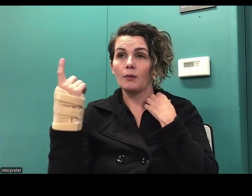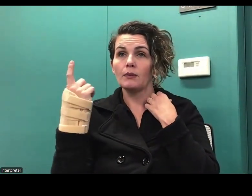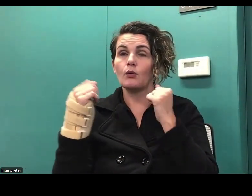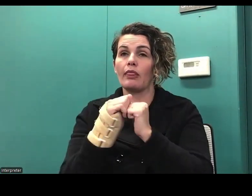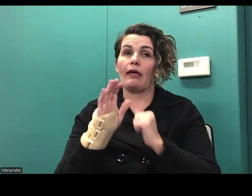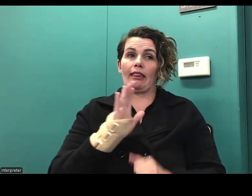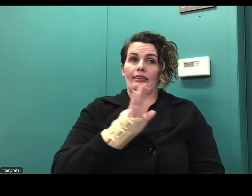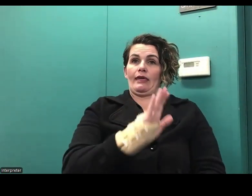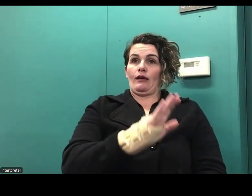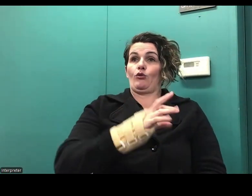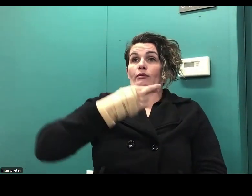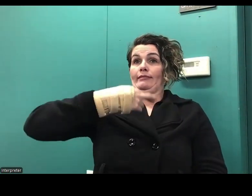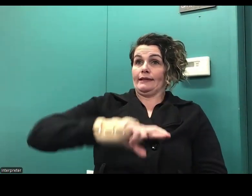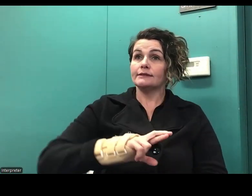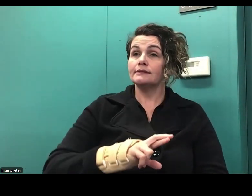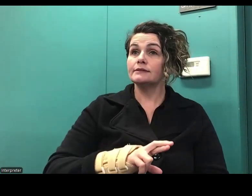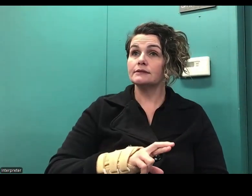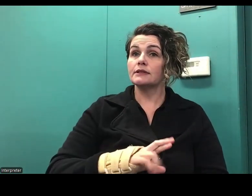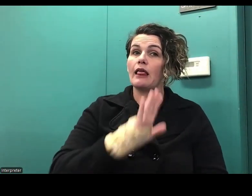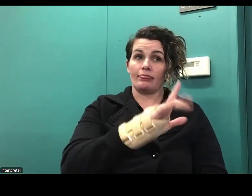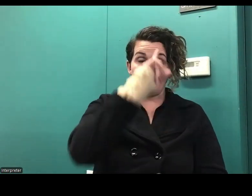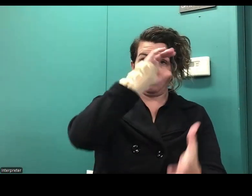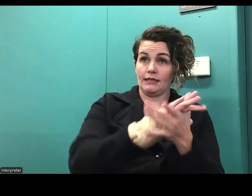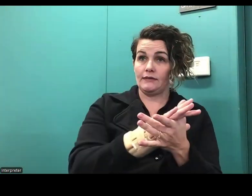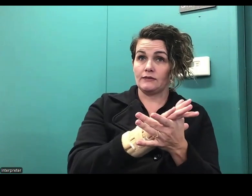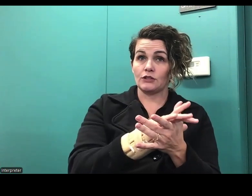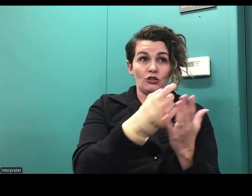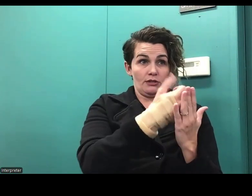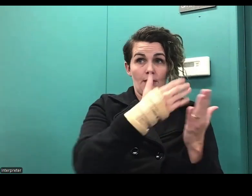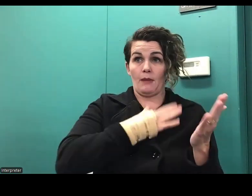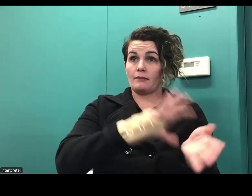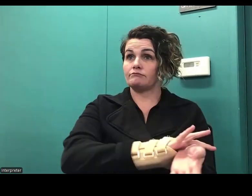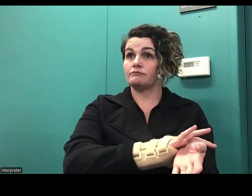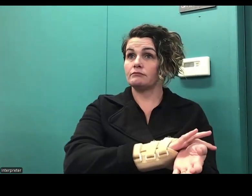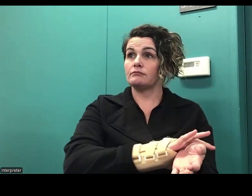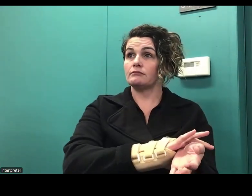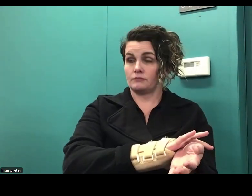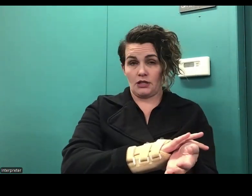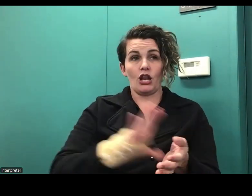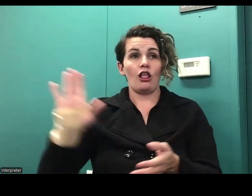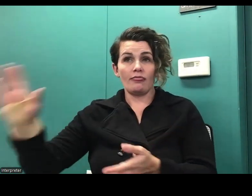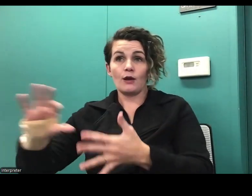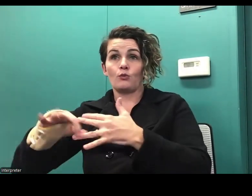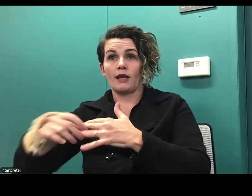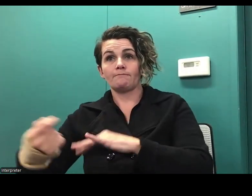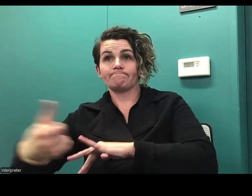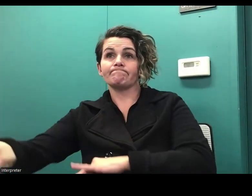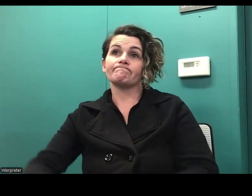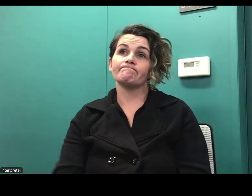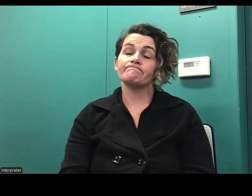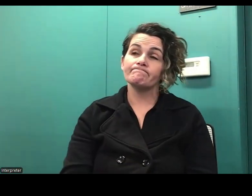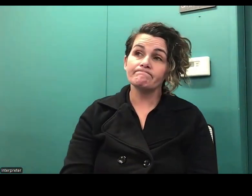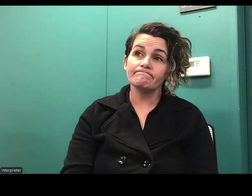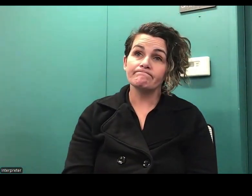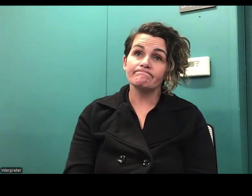their religious denominational, that their beliefs, you're taking off my bracelet, you're taking off their ring.